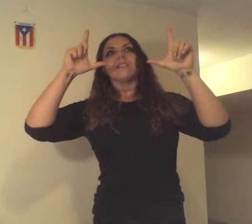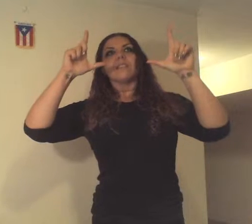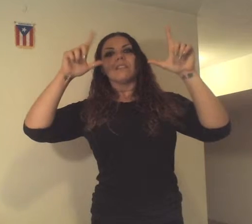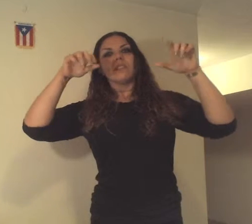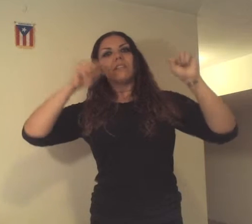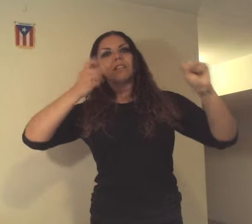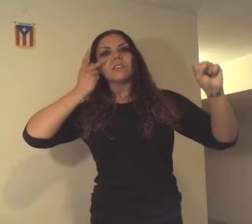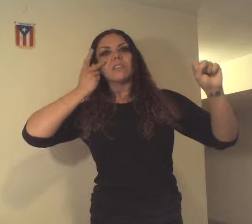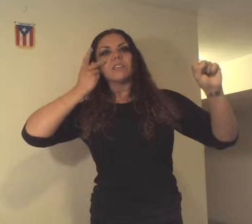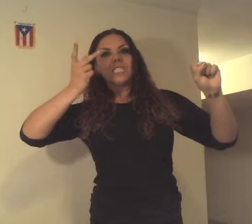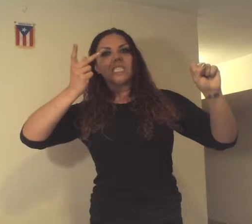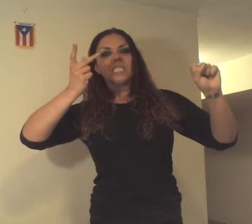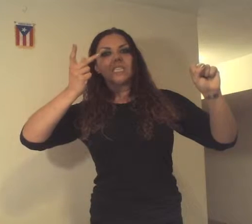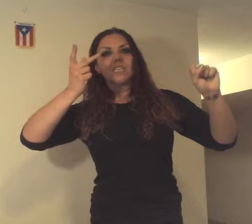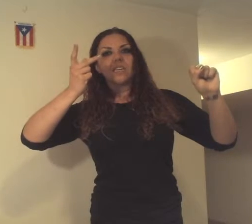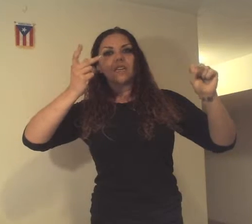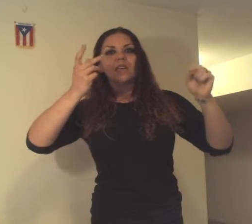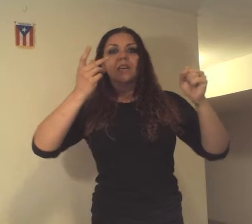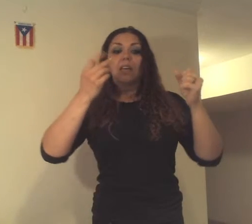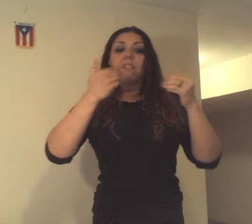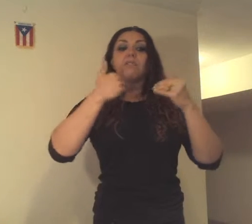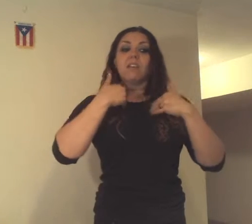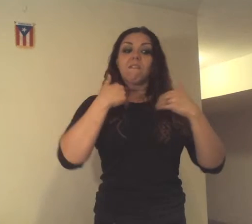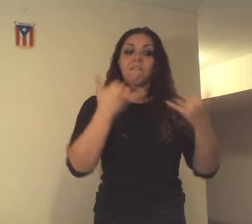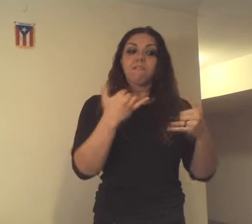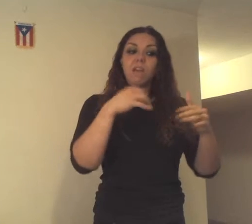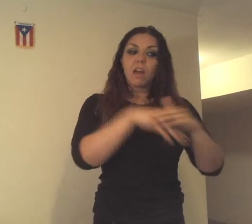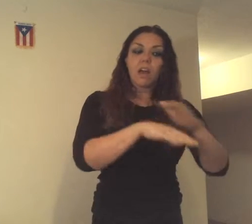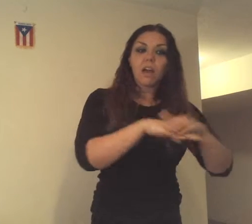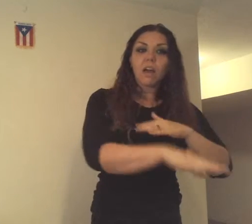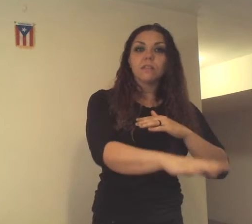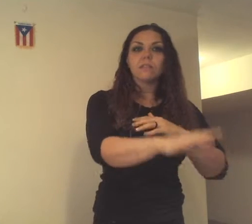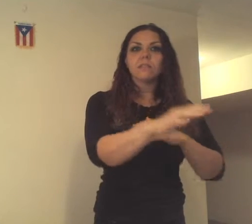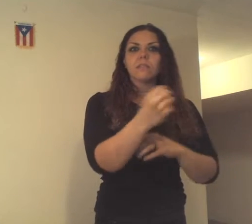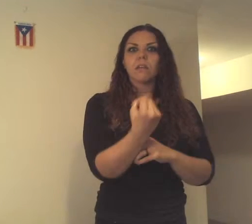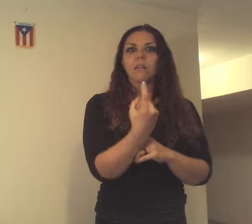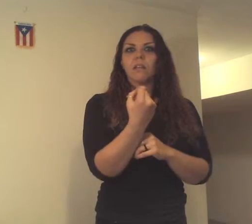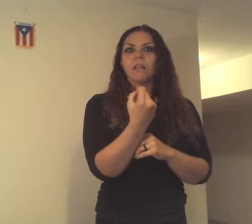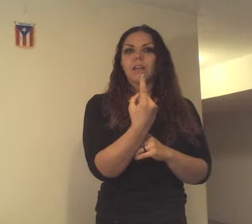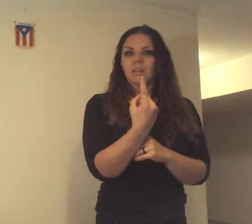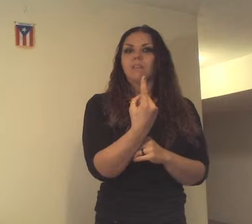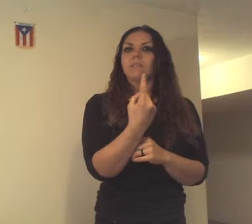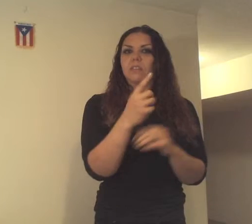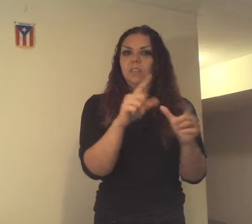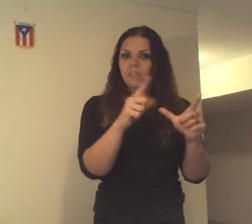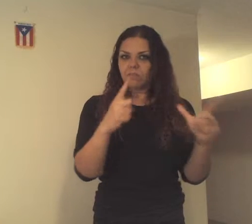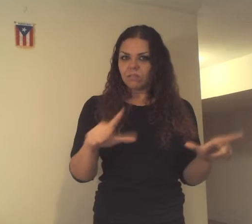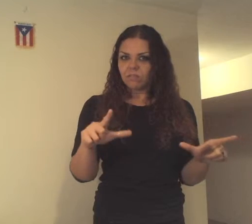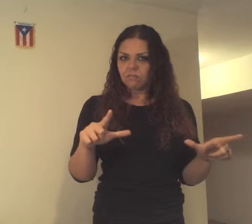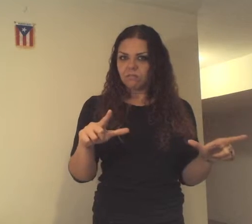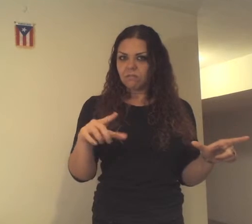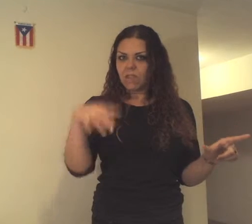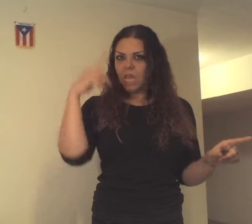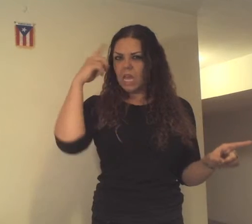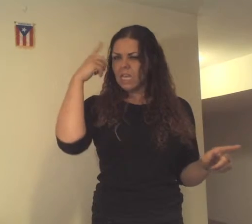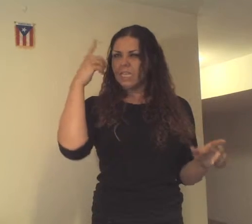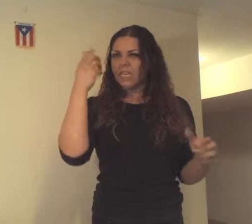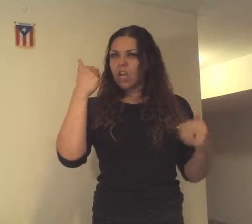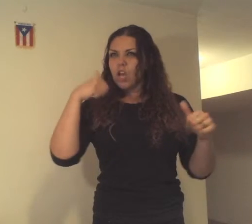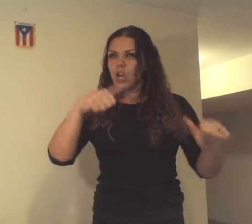have access to 11 language pairs, more to come, as we think about trying to make the world a smaller place. I'd like to